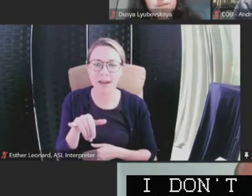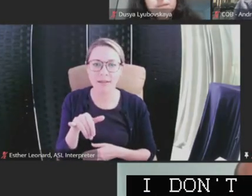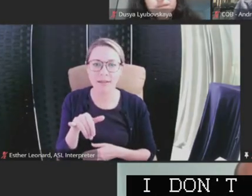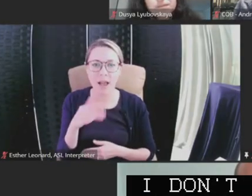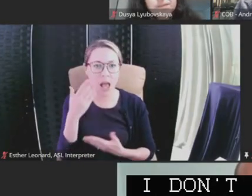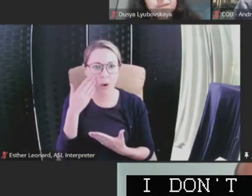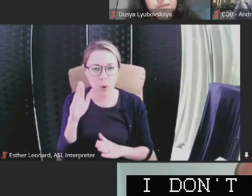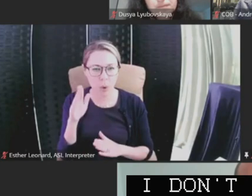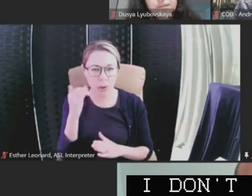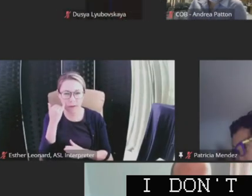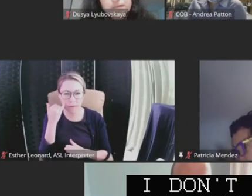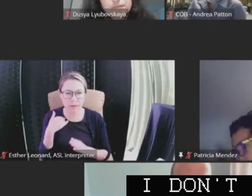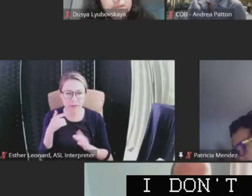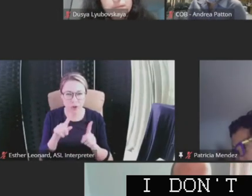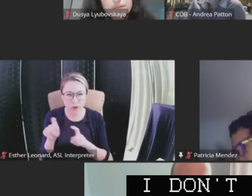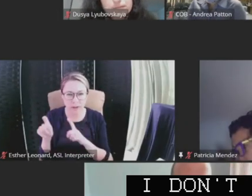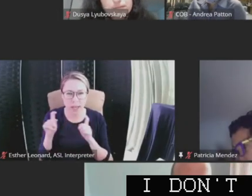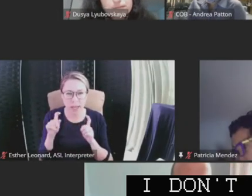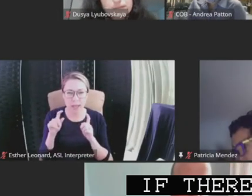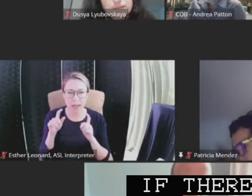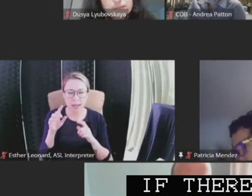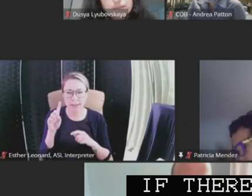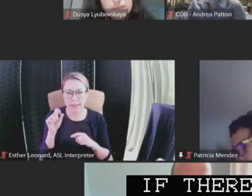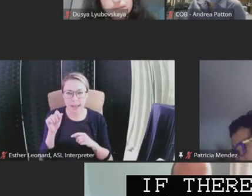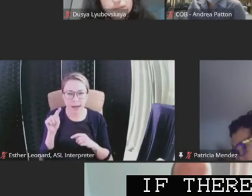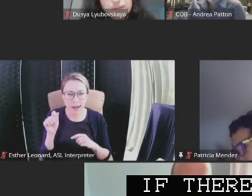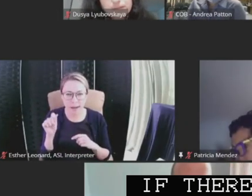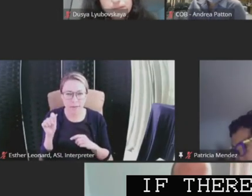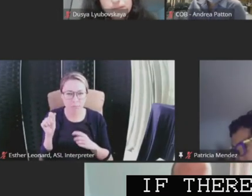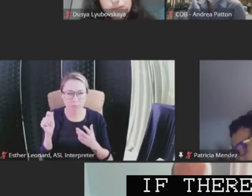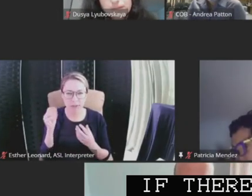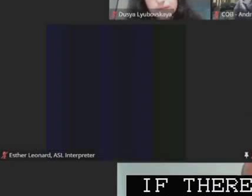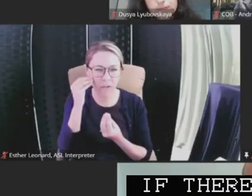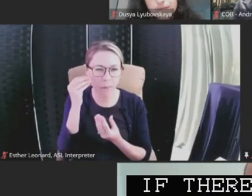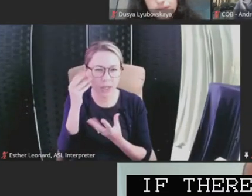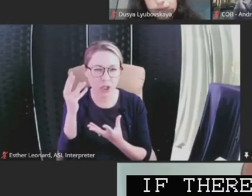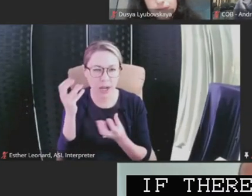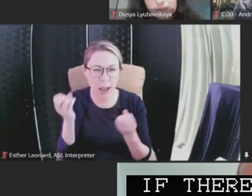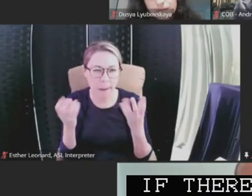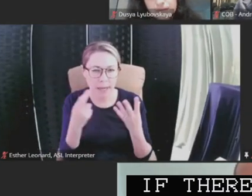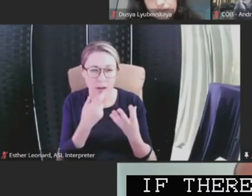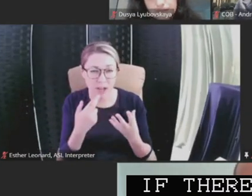have any data or information on,